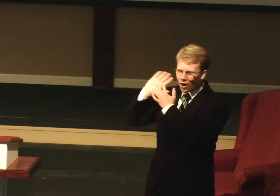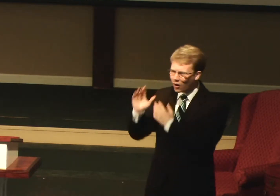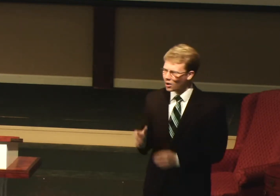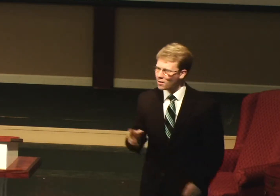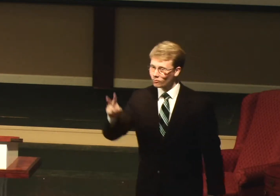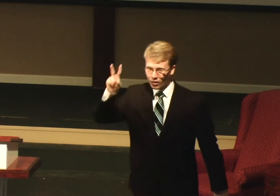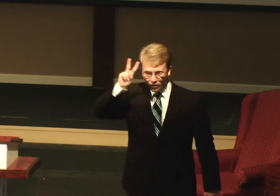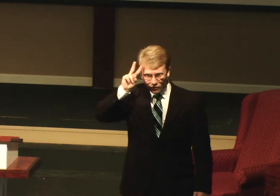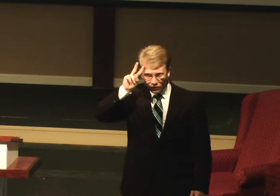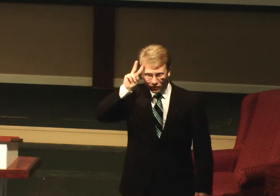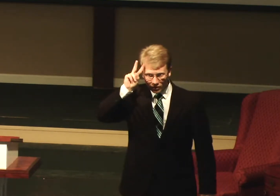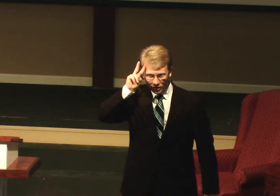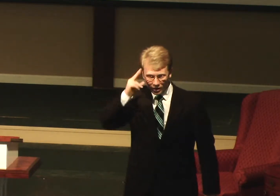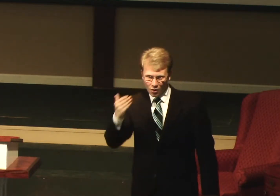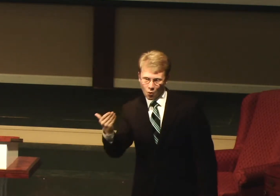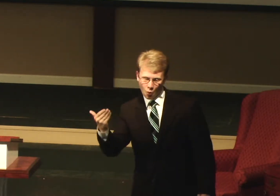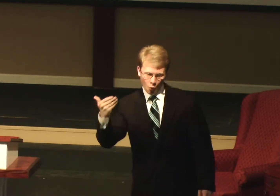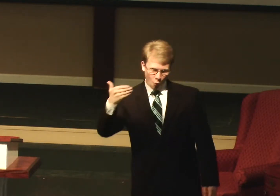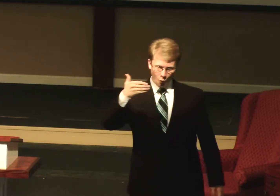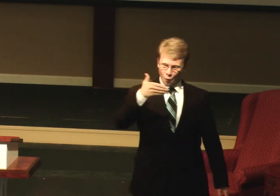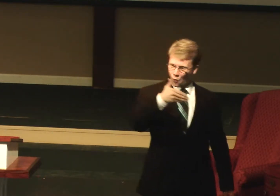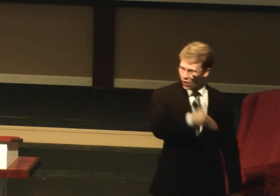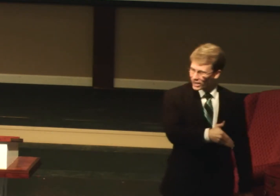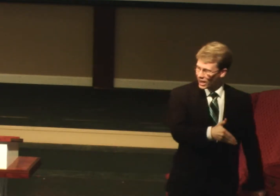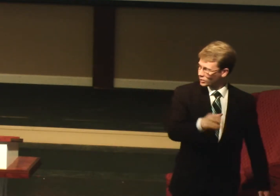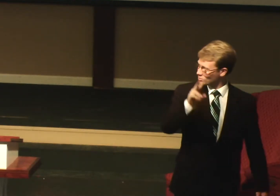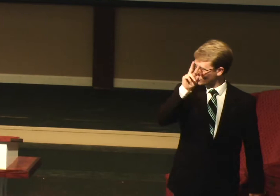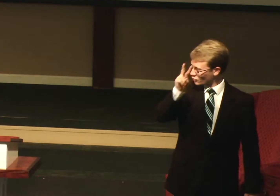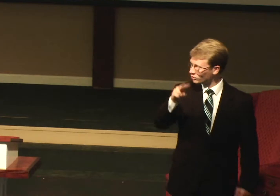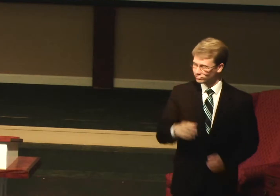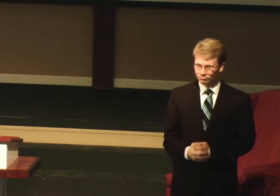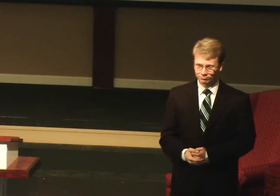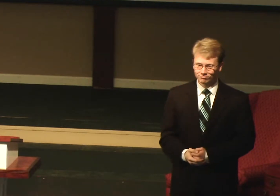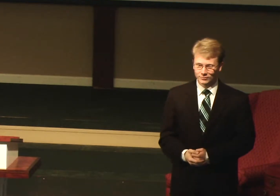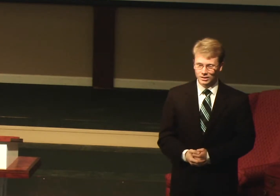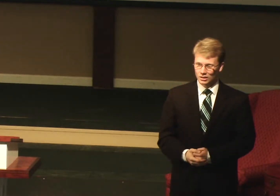And let me give you a little bit of that. Back in the day when Vernon would go to Peru,